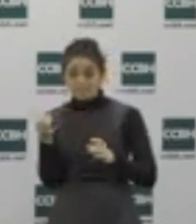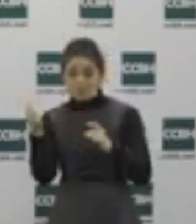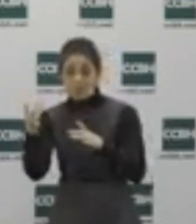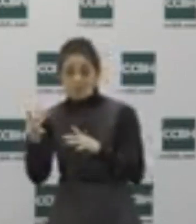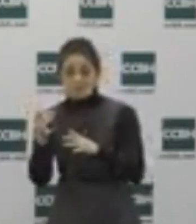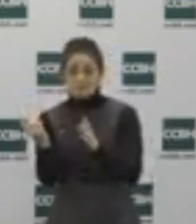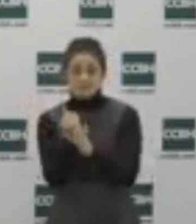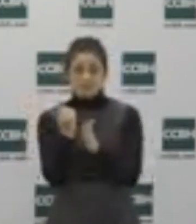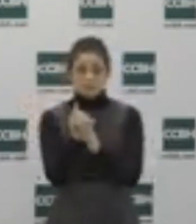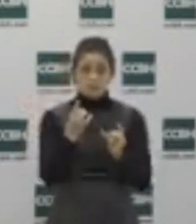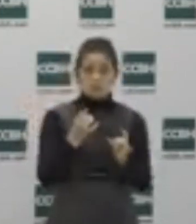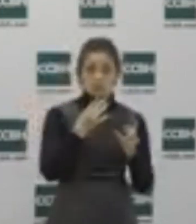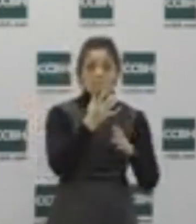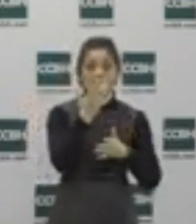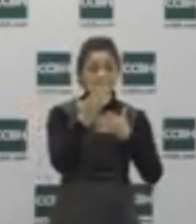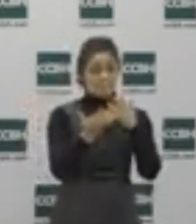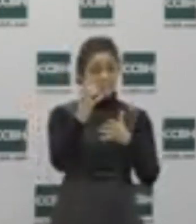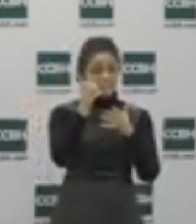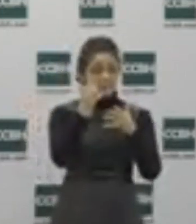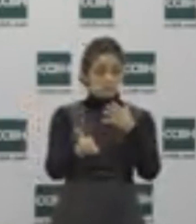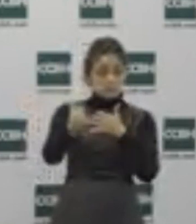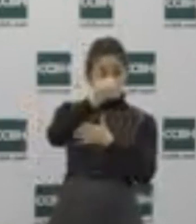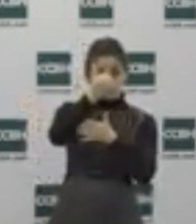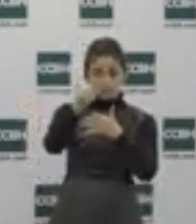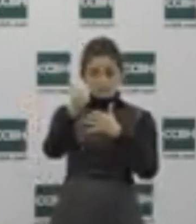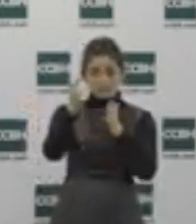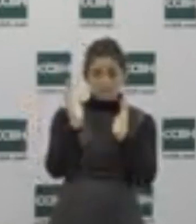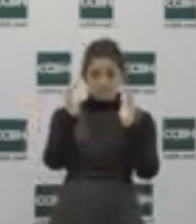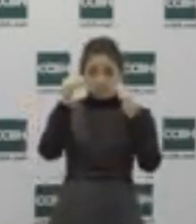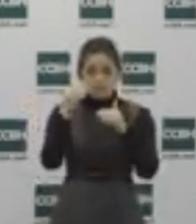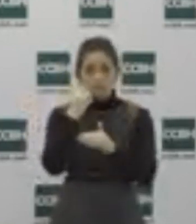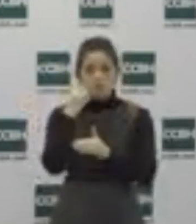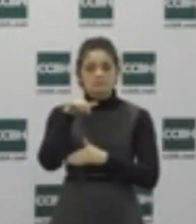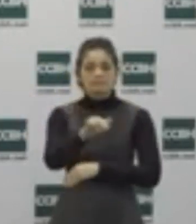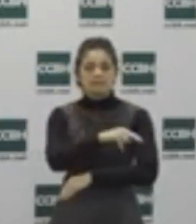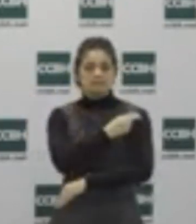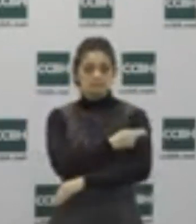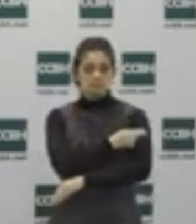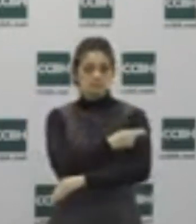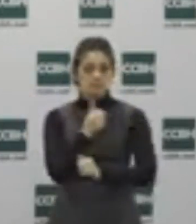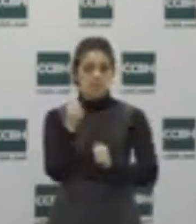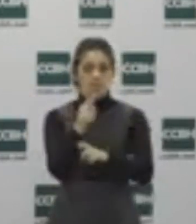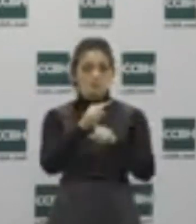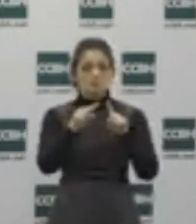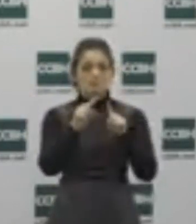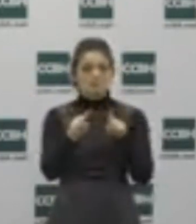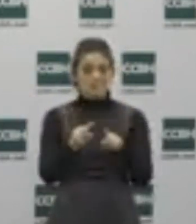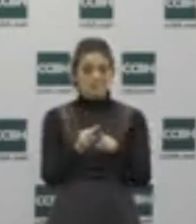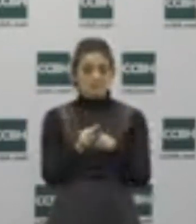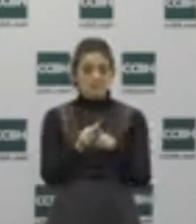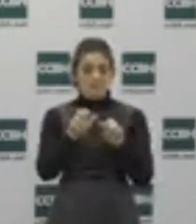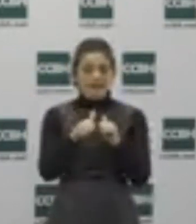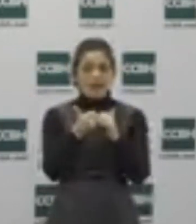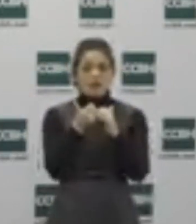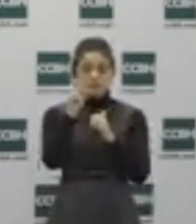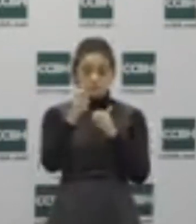in areas where there may be higher concentrations of hospitalizations. These are all tiers or priority groups that we